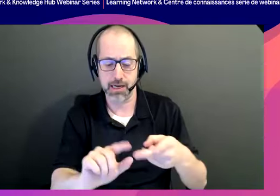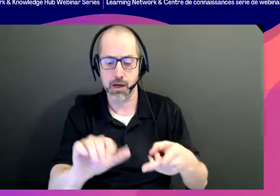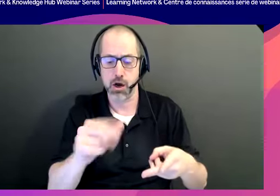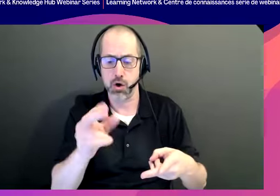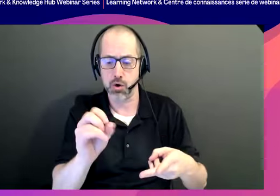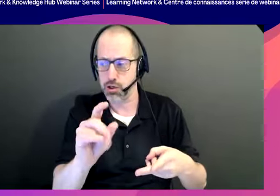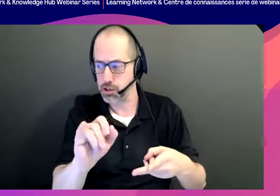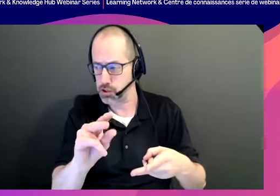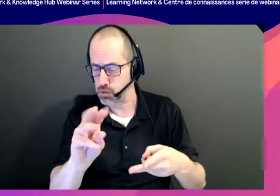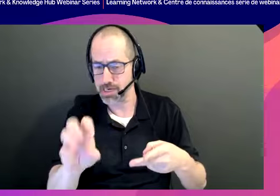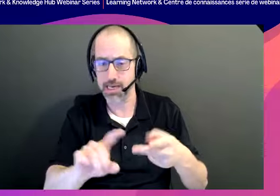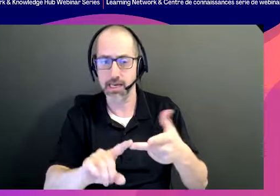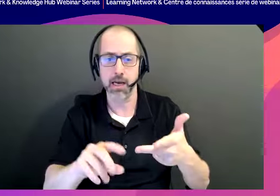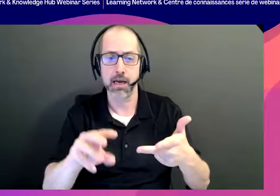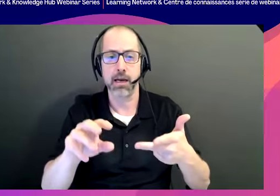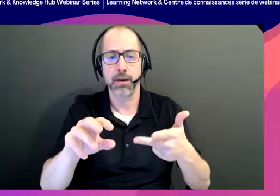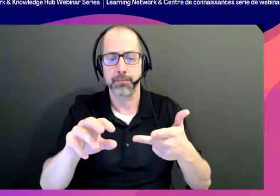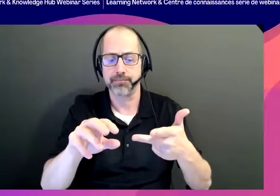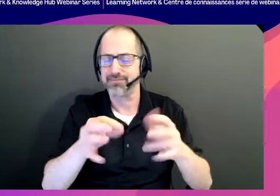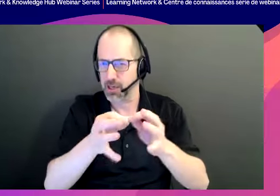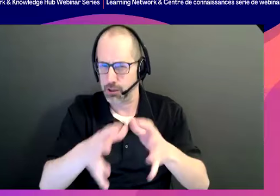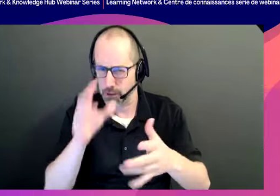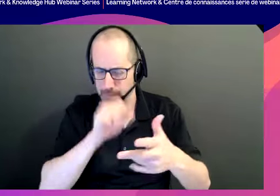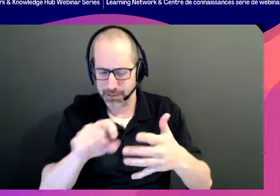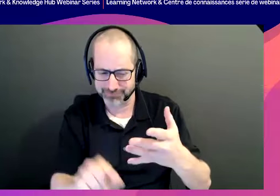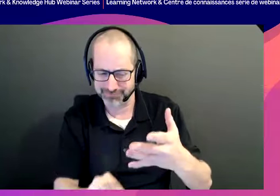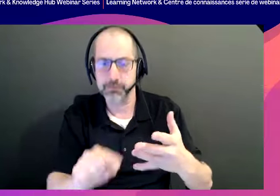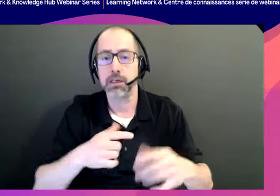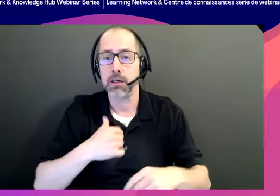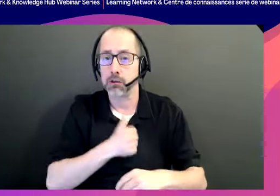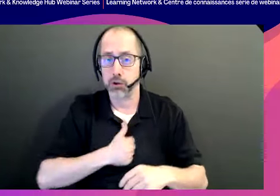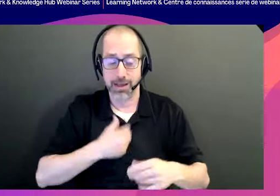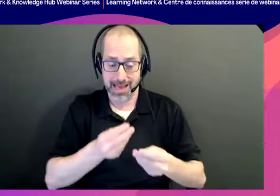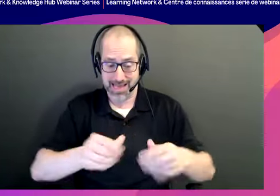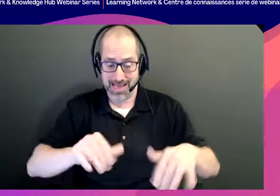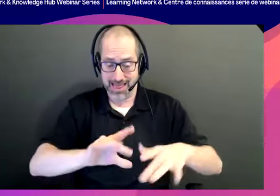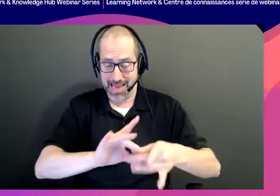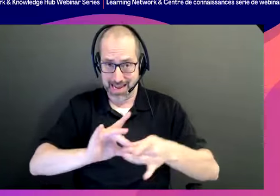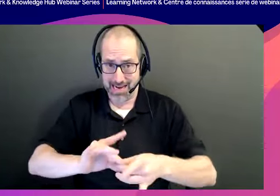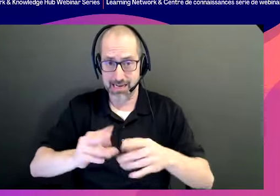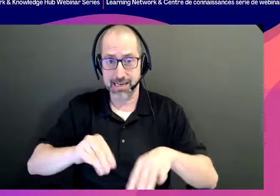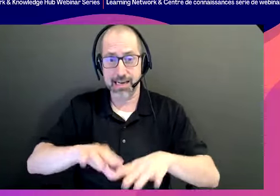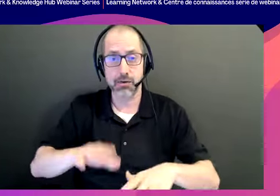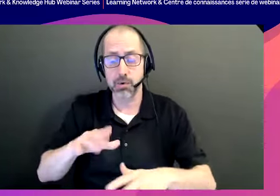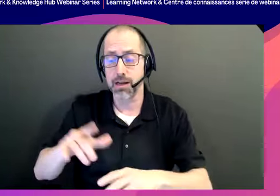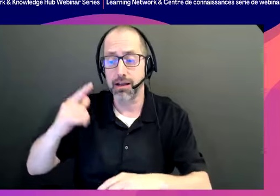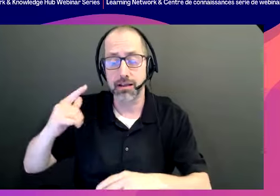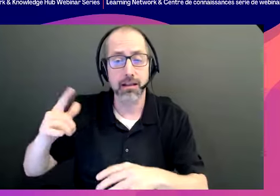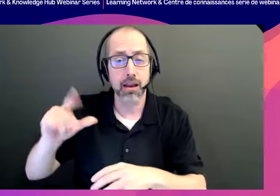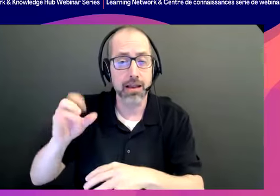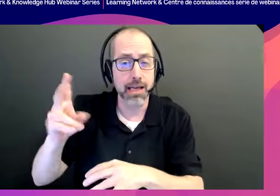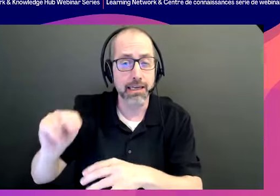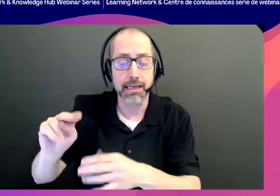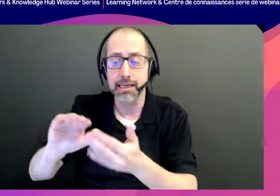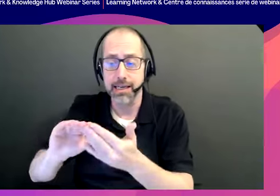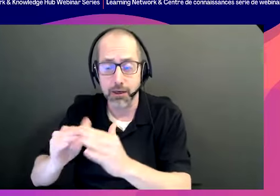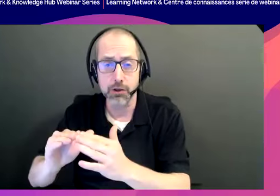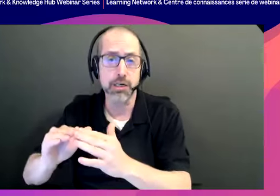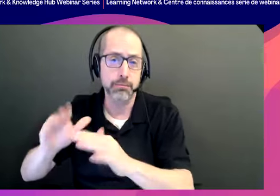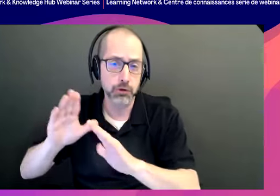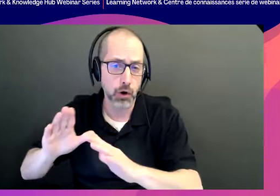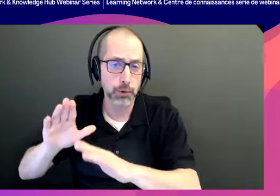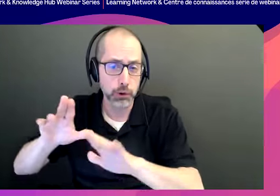and the Attawandaron peoples, on lands connected with the London Township Sombre Treaties of 1796 and the Dish with